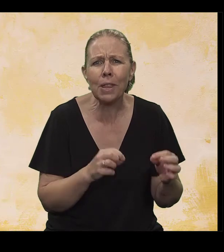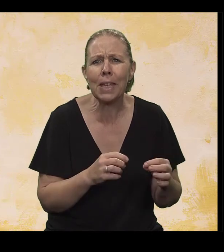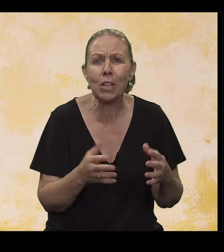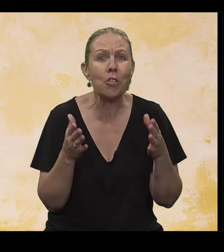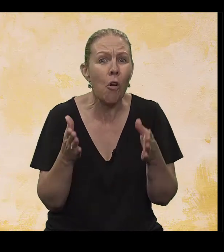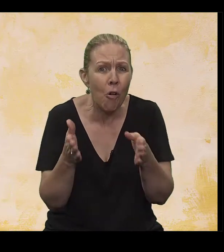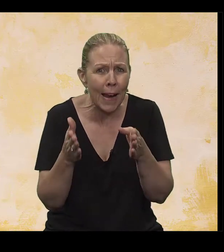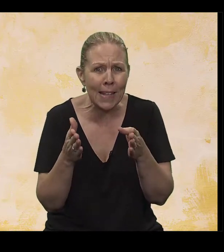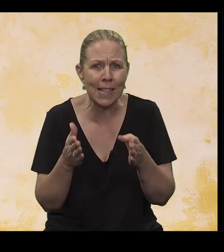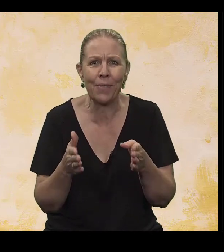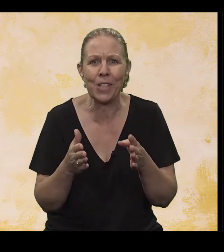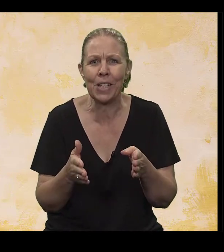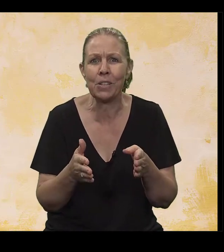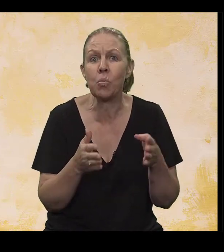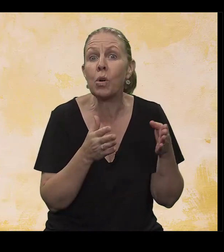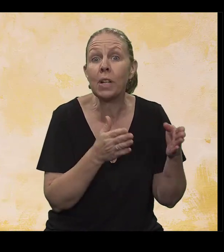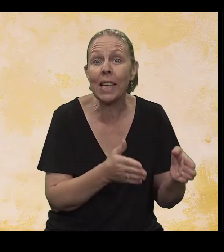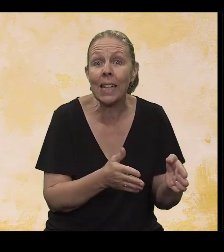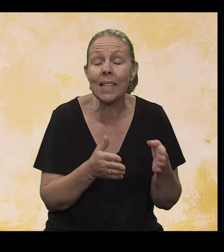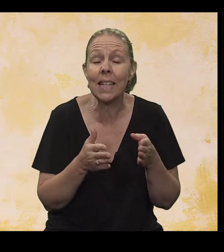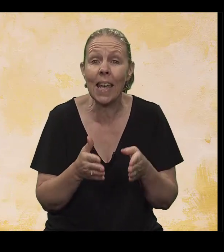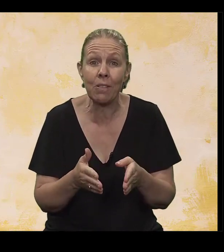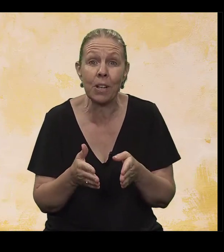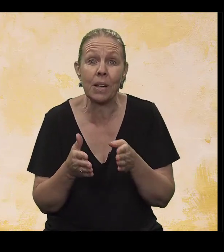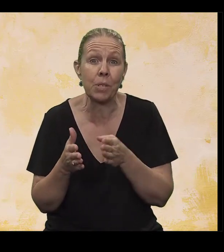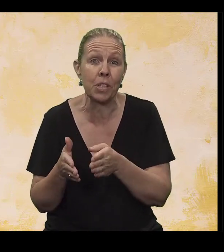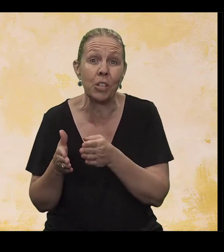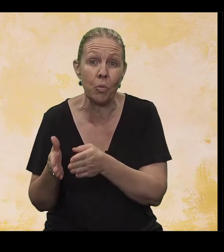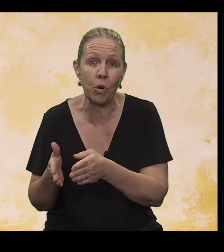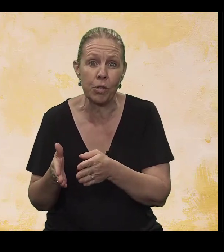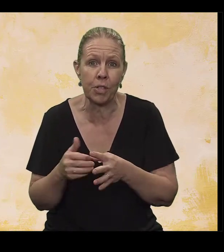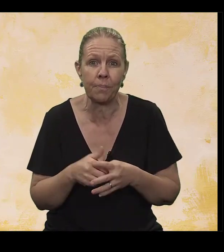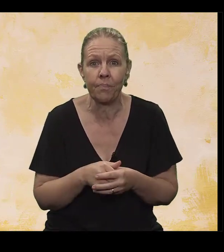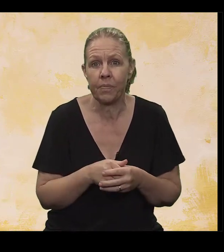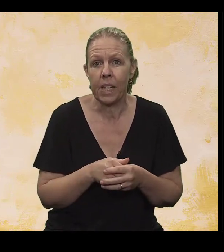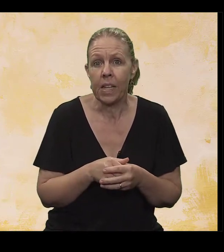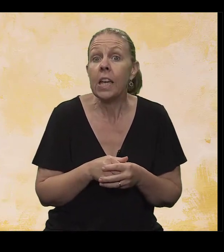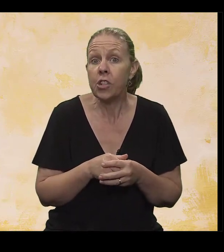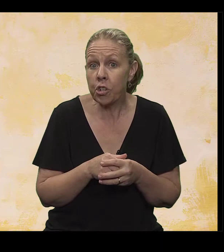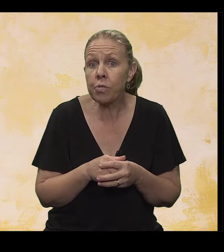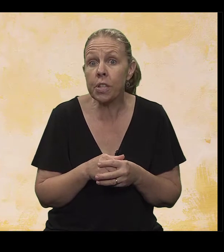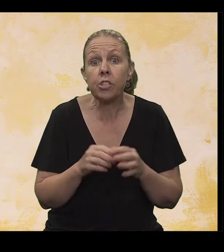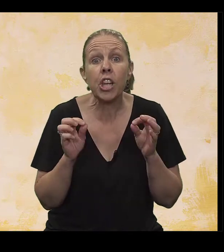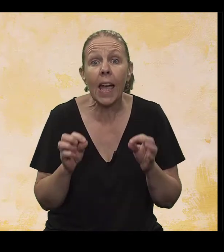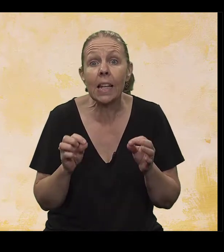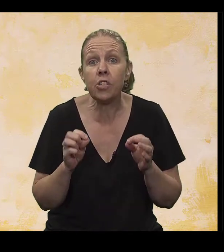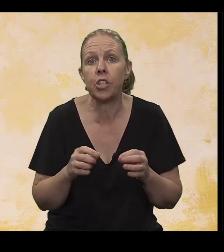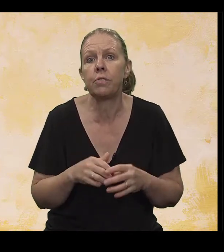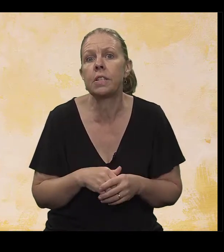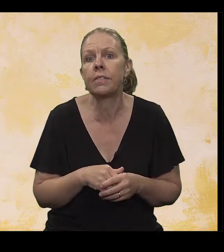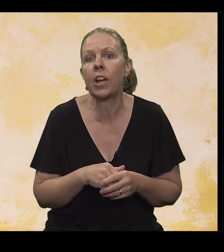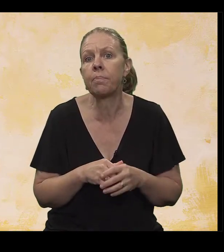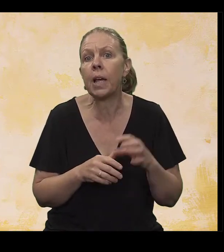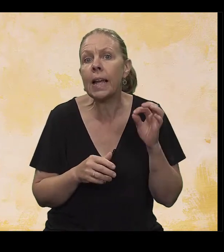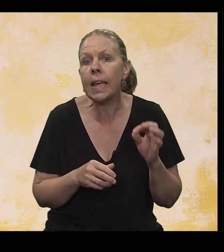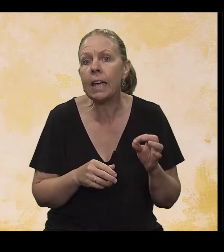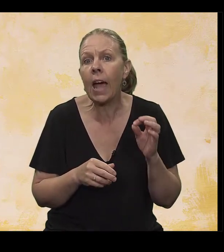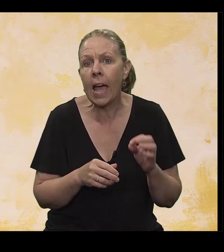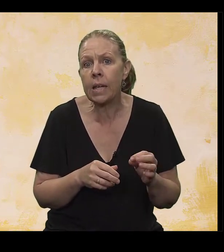think your activities will lead to the outcomes that you want. It should also challenge you to develop clear aims